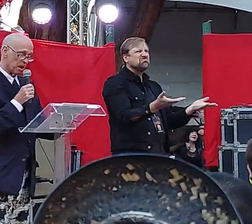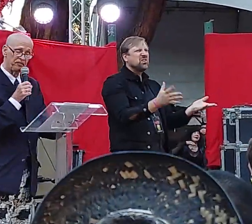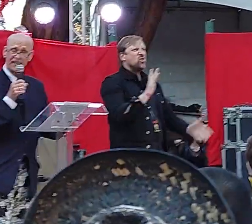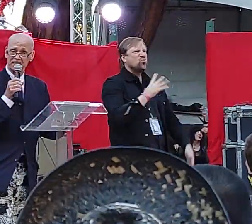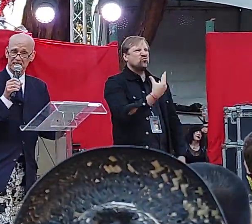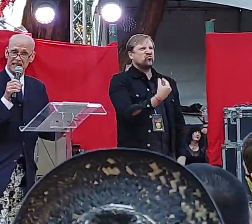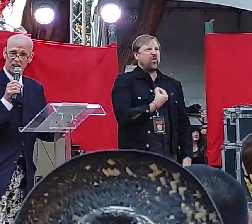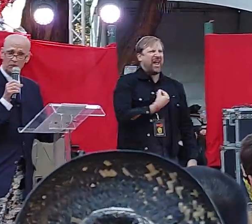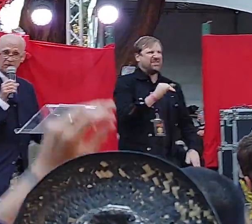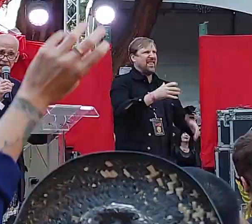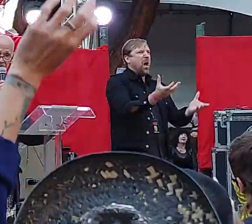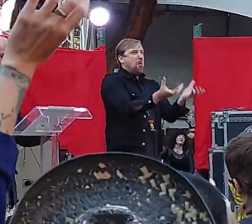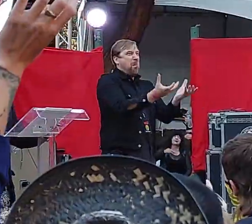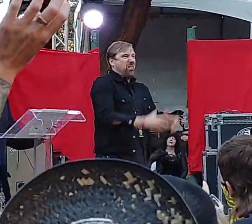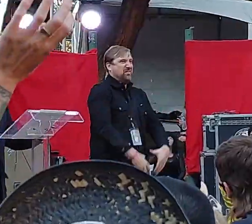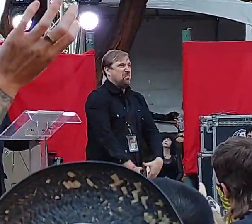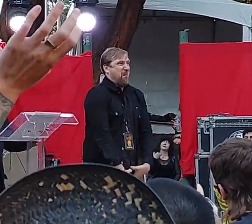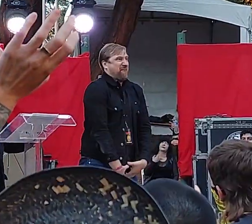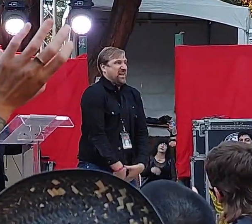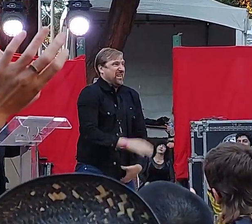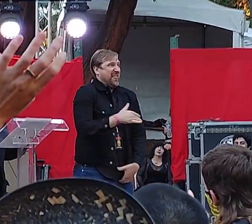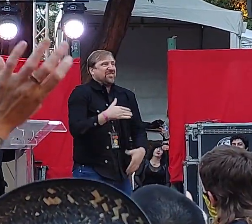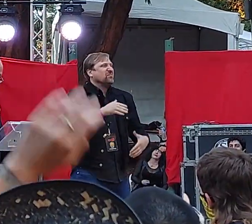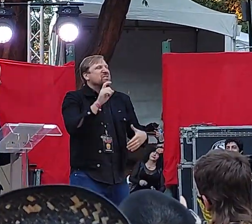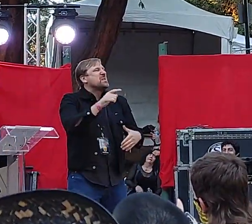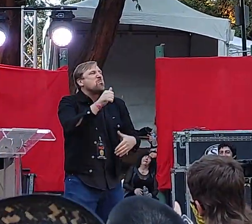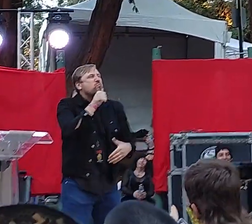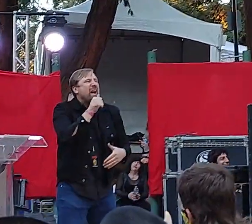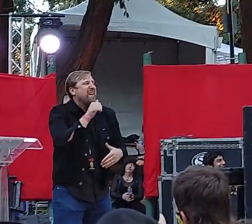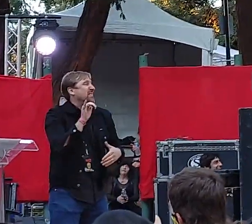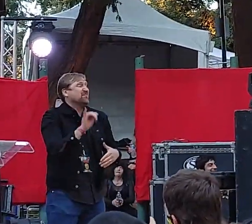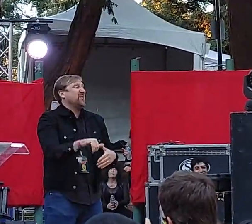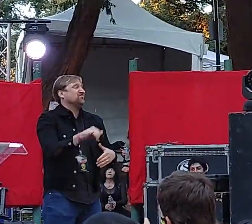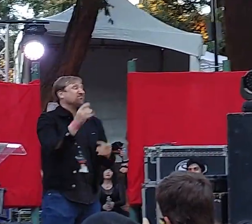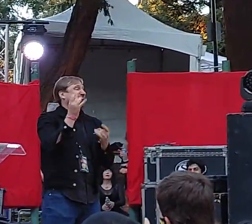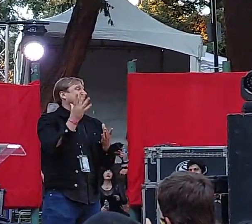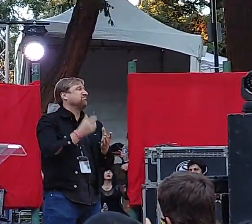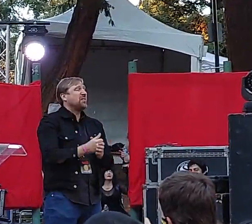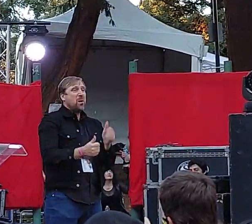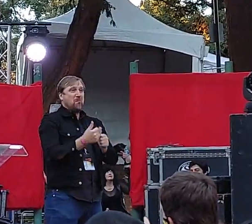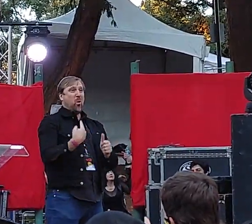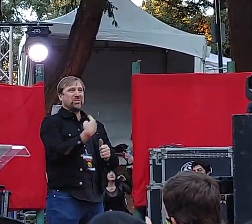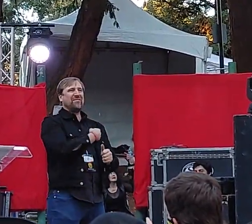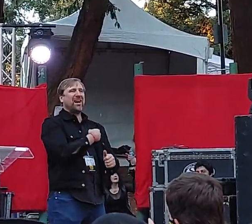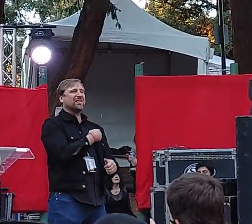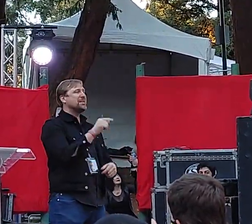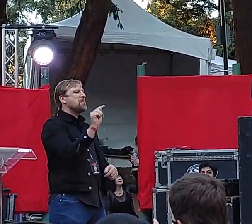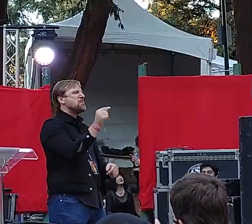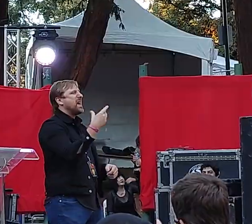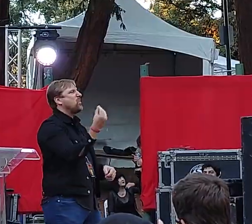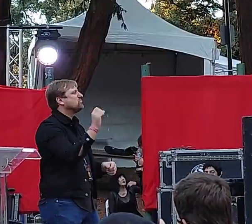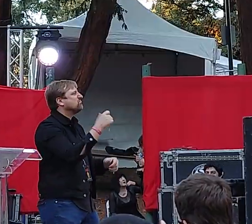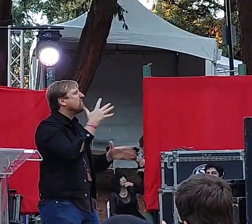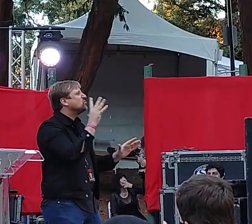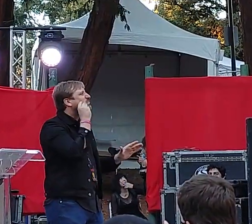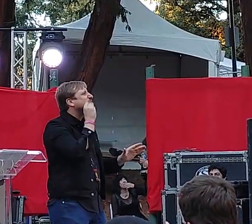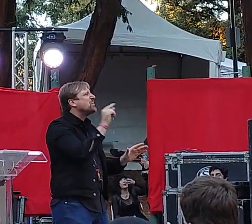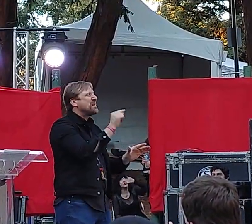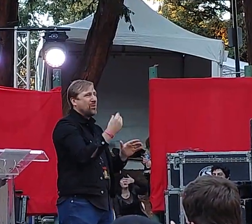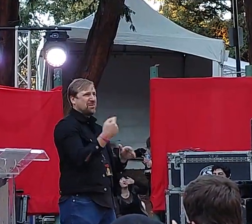Trans, muffing is a terrible thing to do in private. Yet most of us have taken a piss outside, yes. But